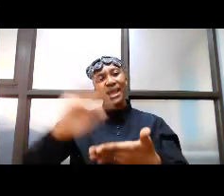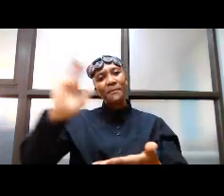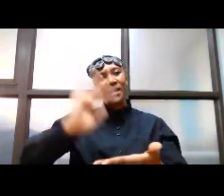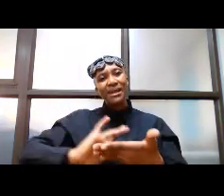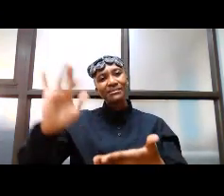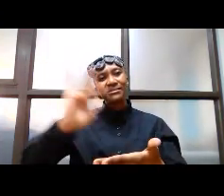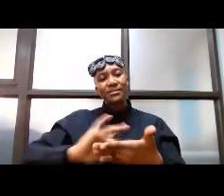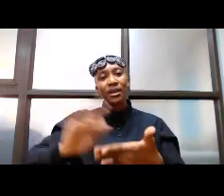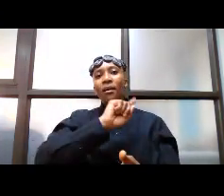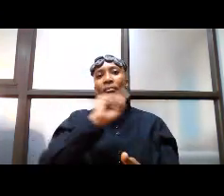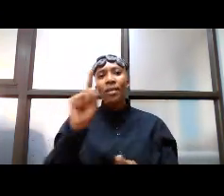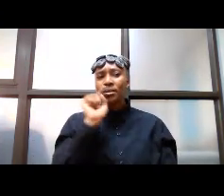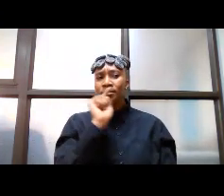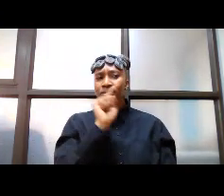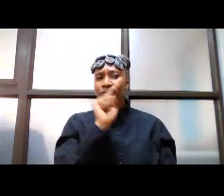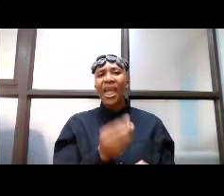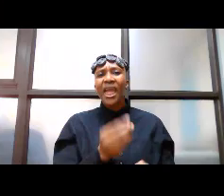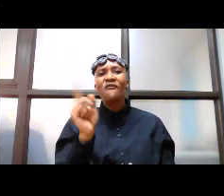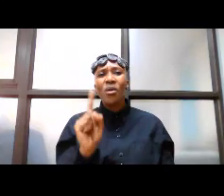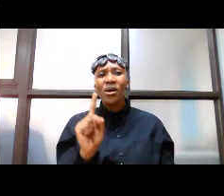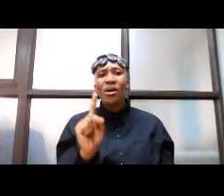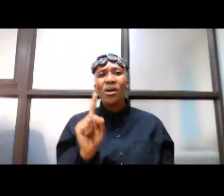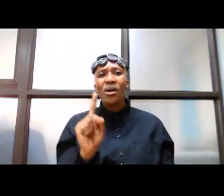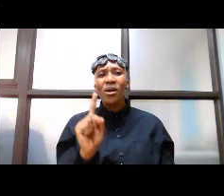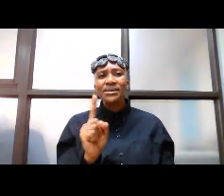it, if it only has certain